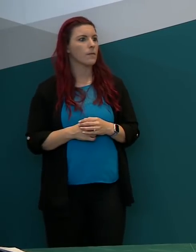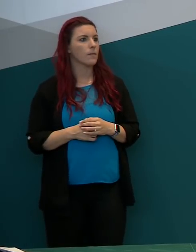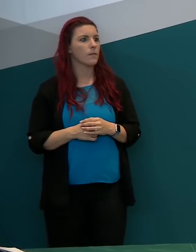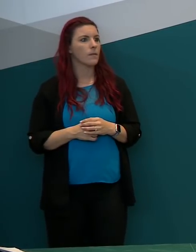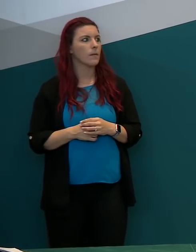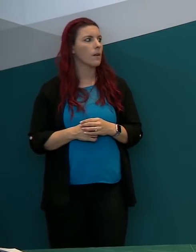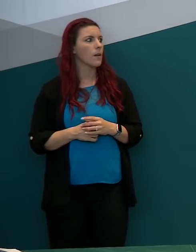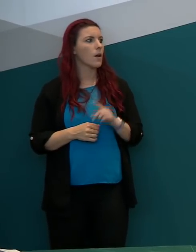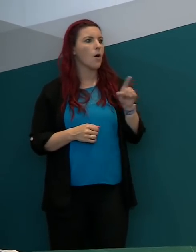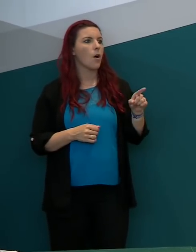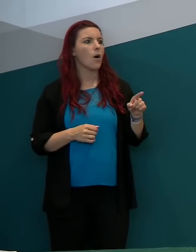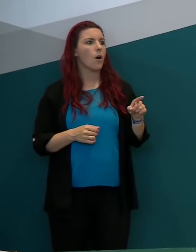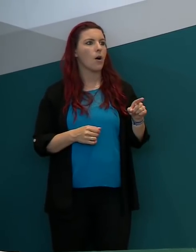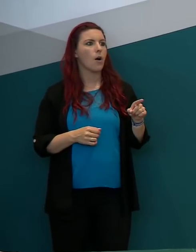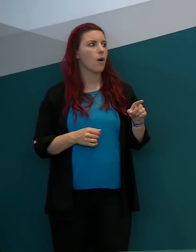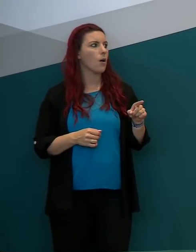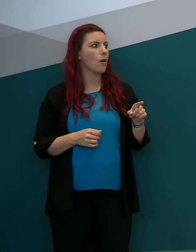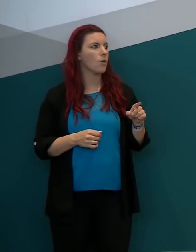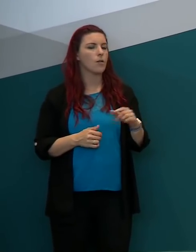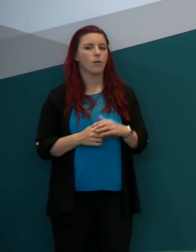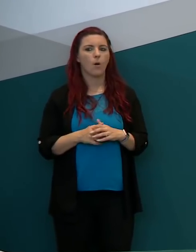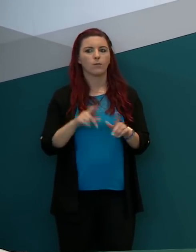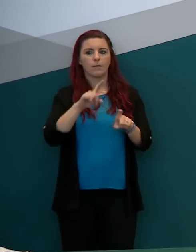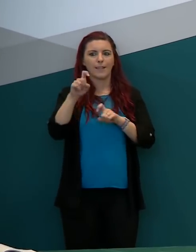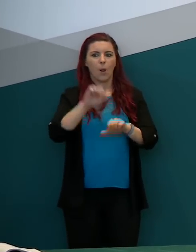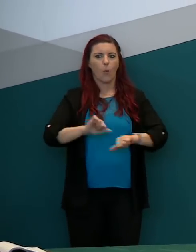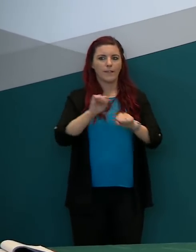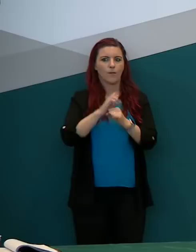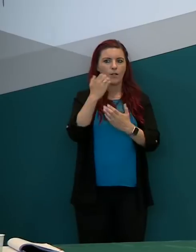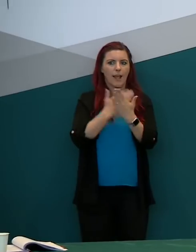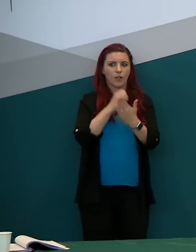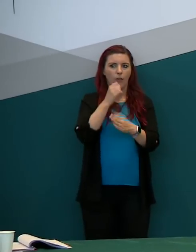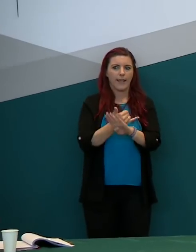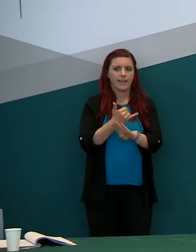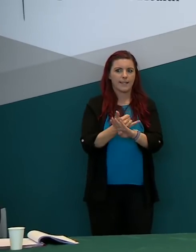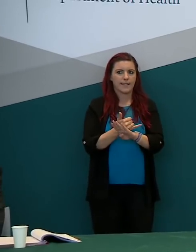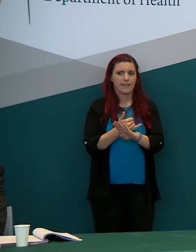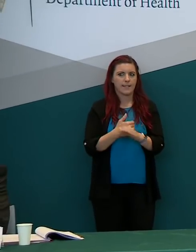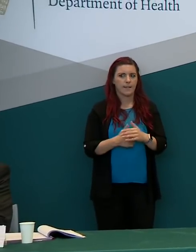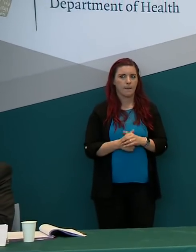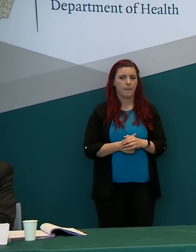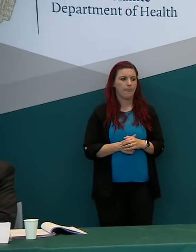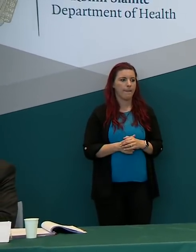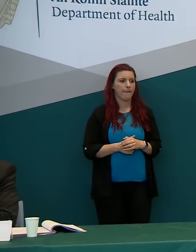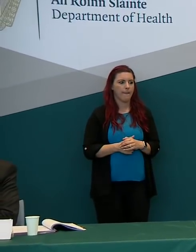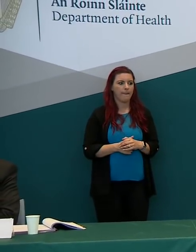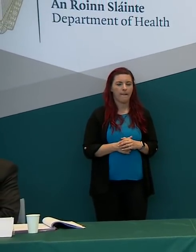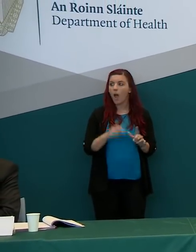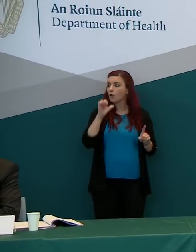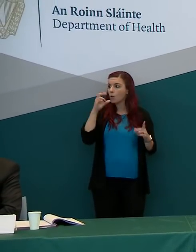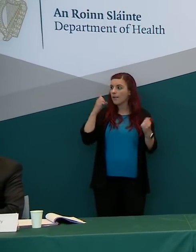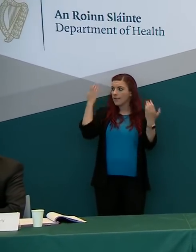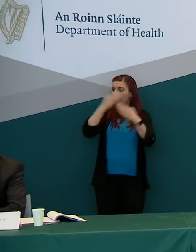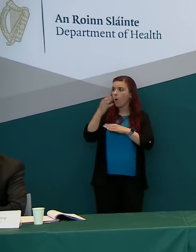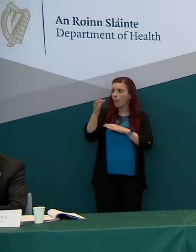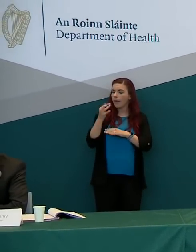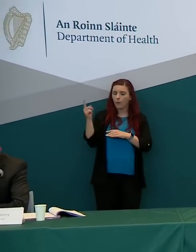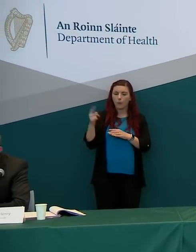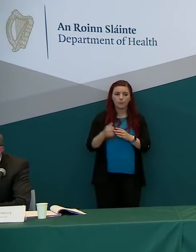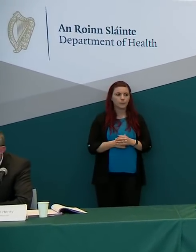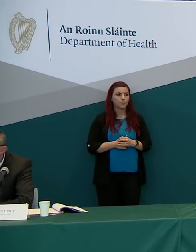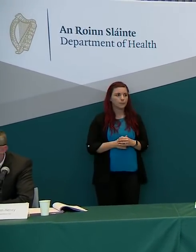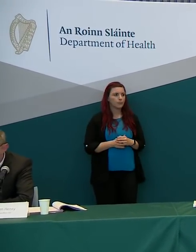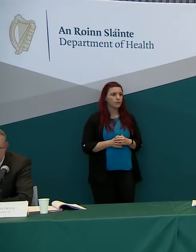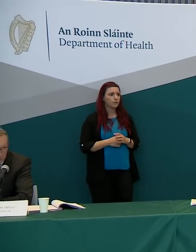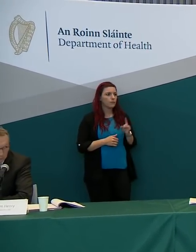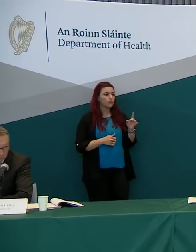Did you want to show a slide there? No? I'll get a signal when it's ready, and we don't have it, I think, but I'll get it for you, Mark. Okay. The